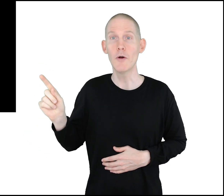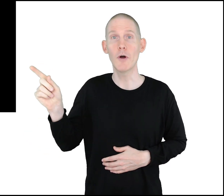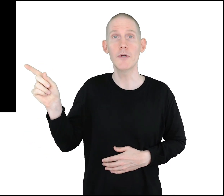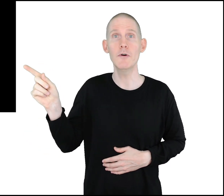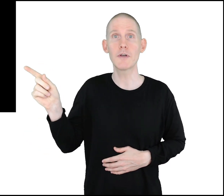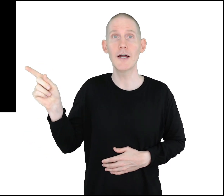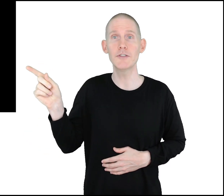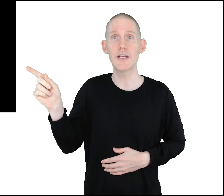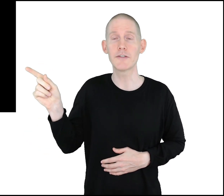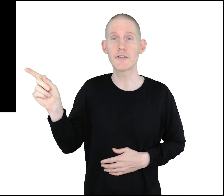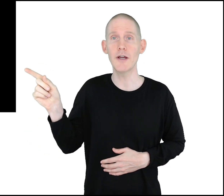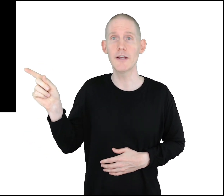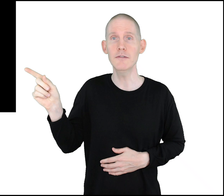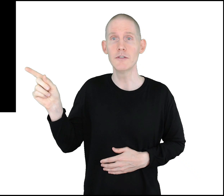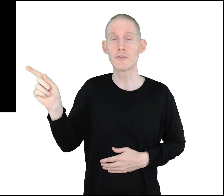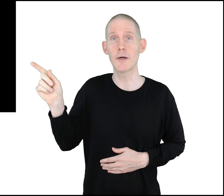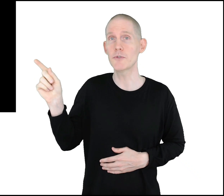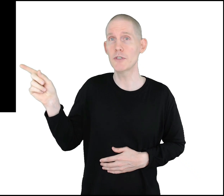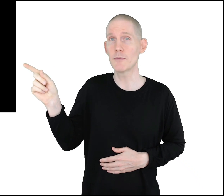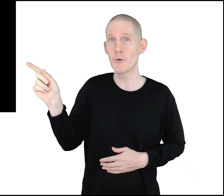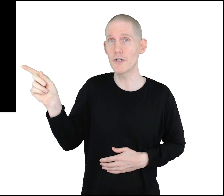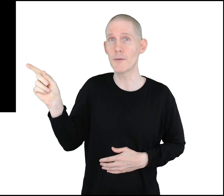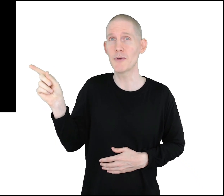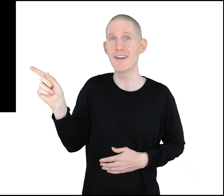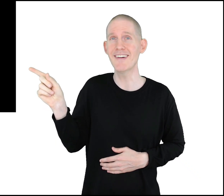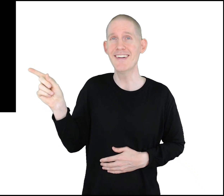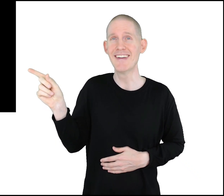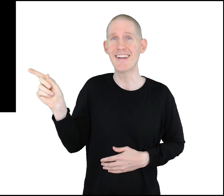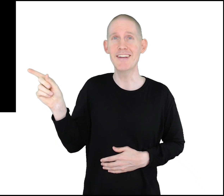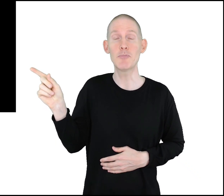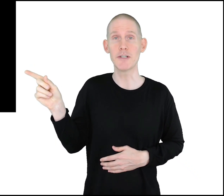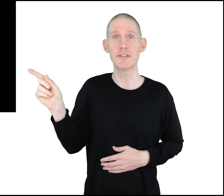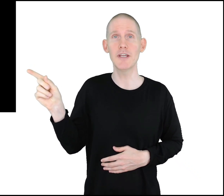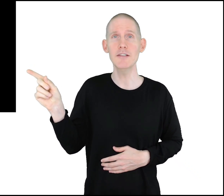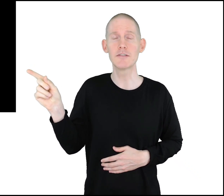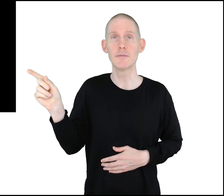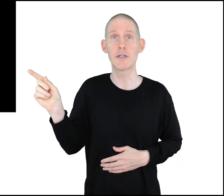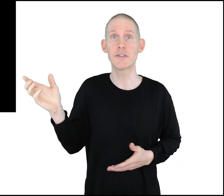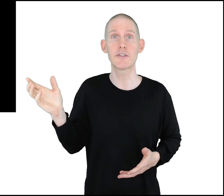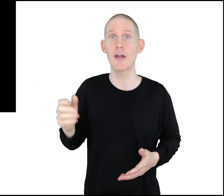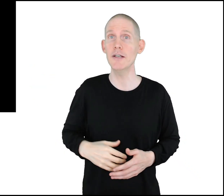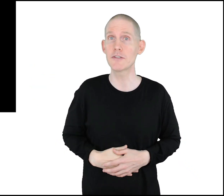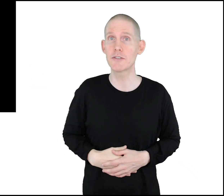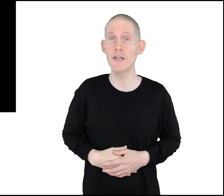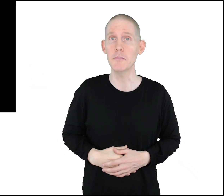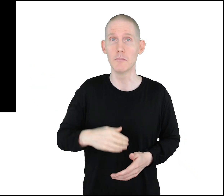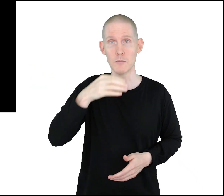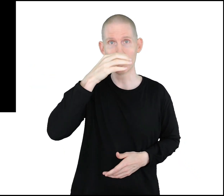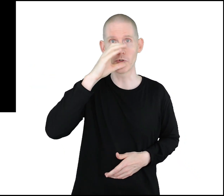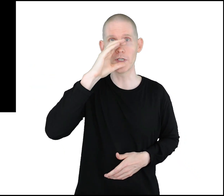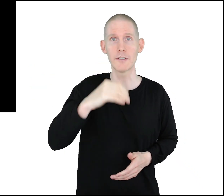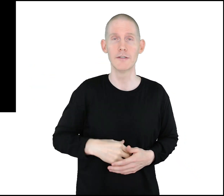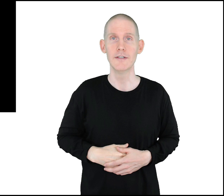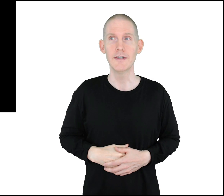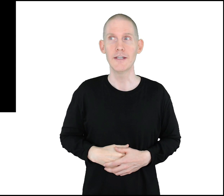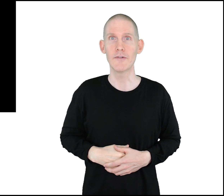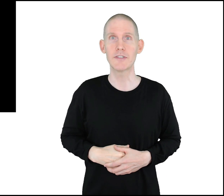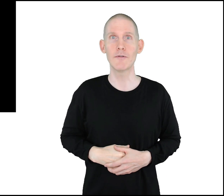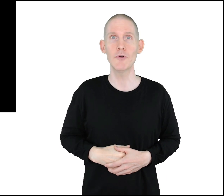Well, we don't conjugate the sign, so I'm just going to put it up here in present tense because the sign is the same. Drink. If it's in the future,